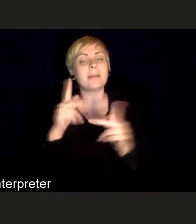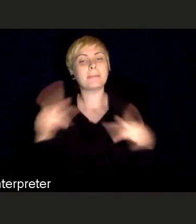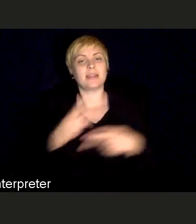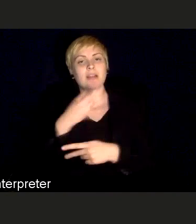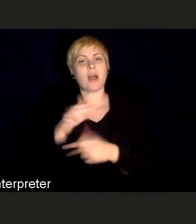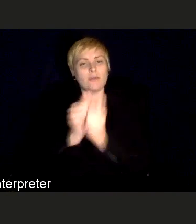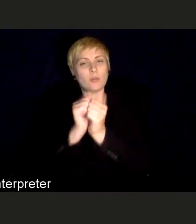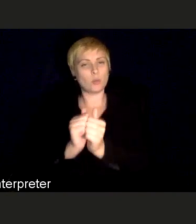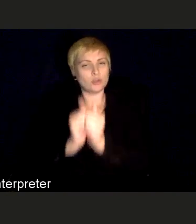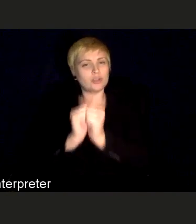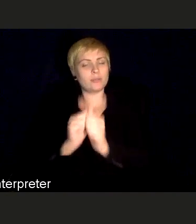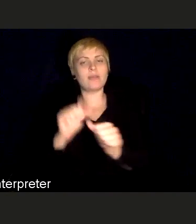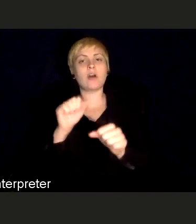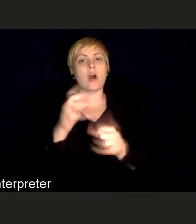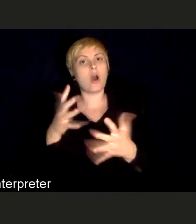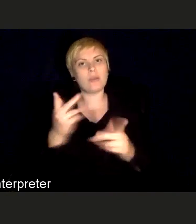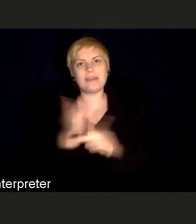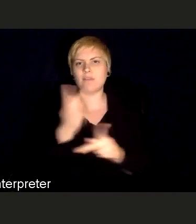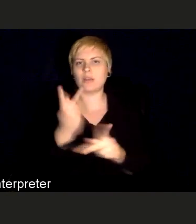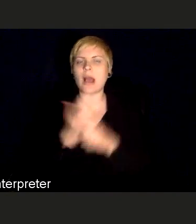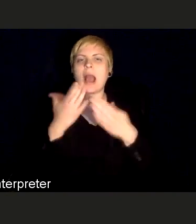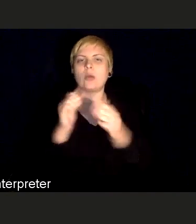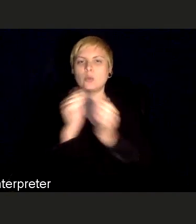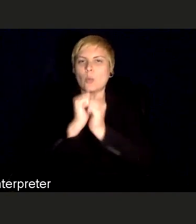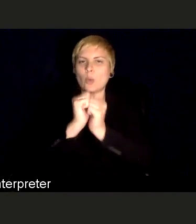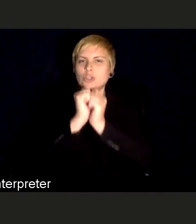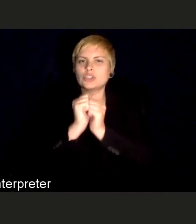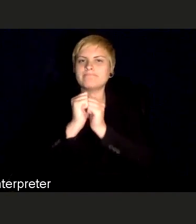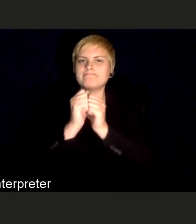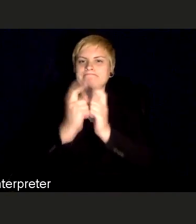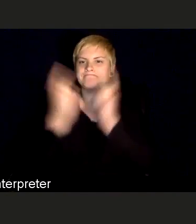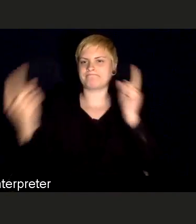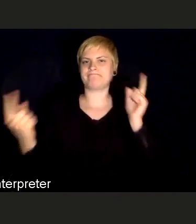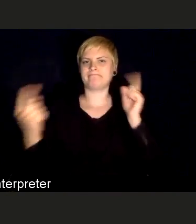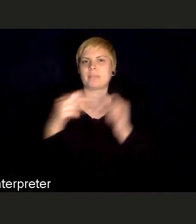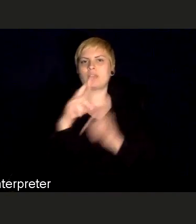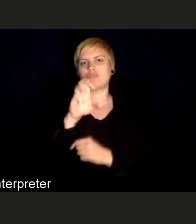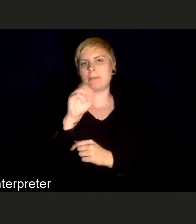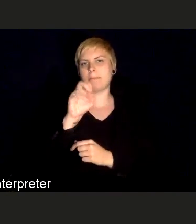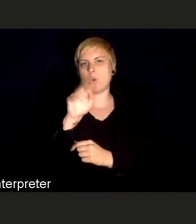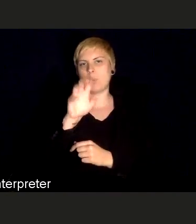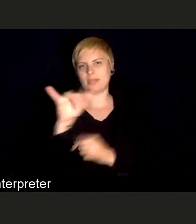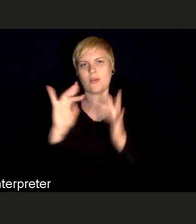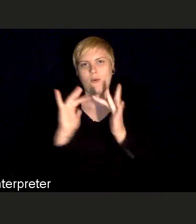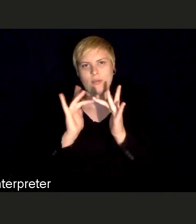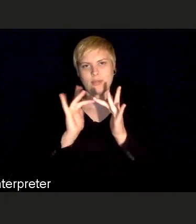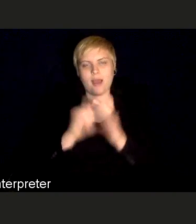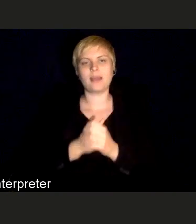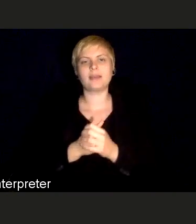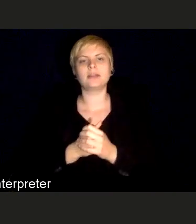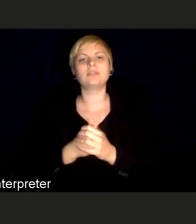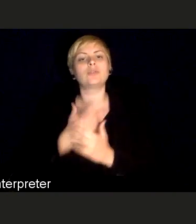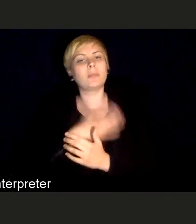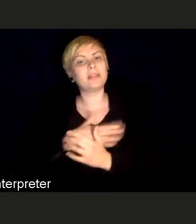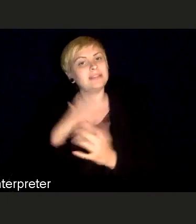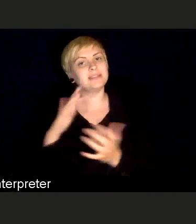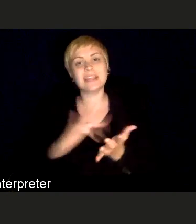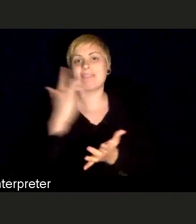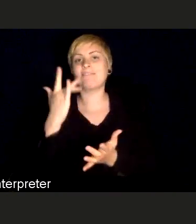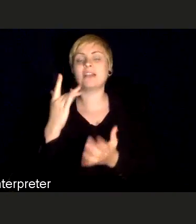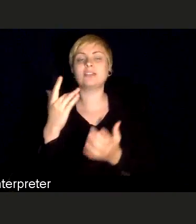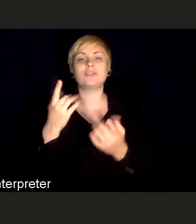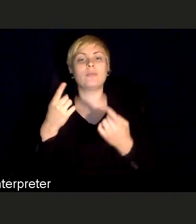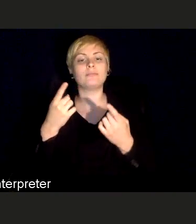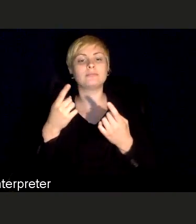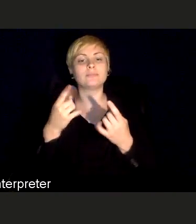worship remotely. So take advantage of those great creative ways to remain together spiritually, but while remaining